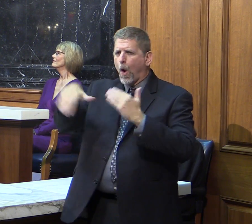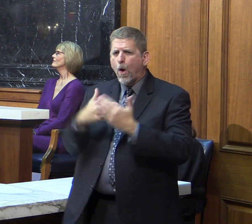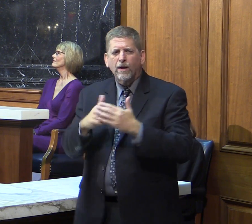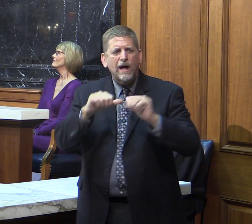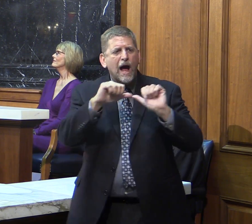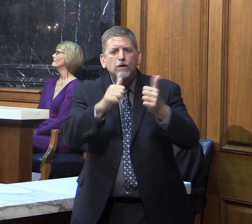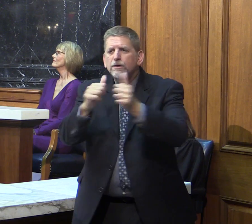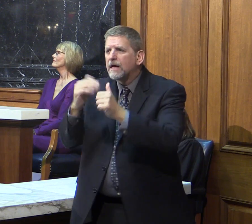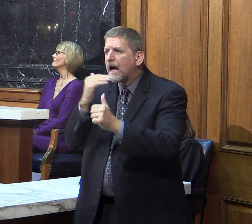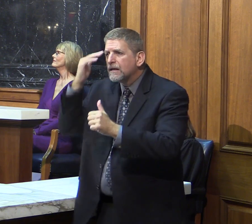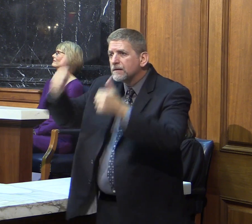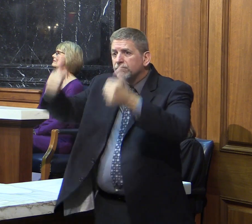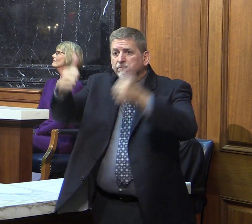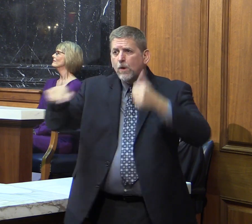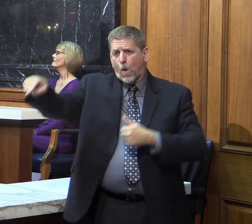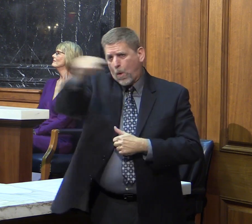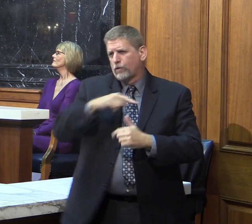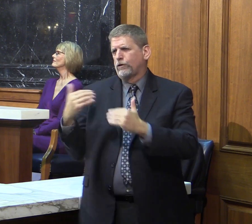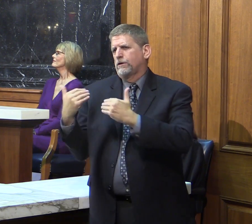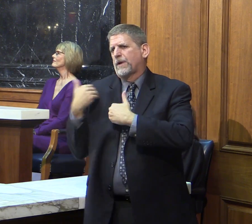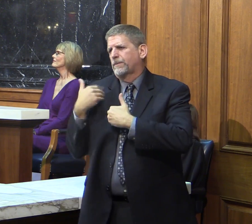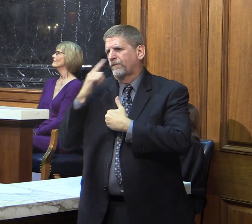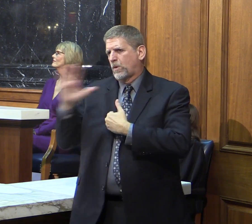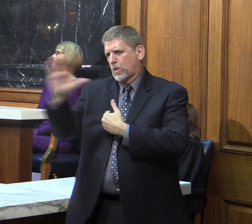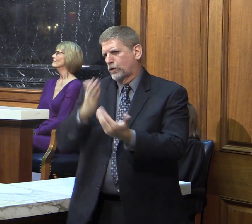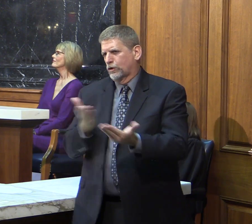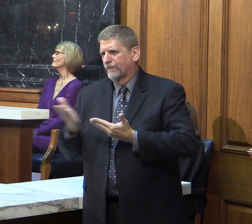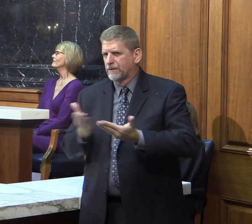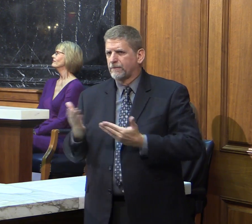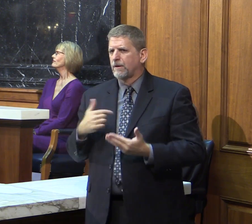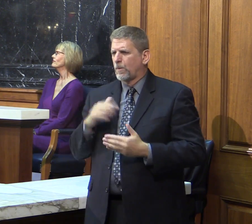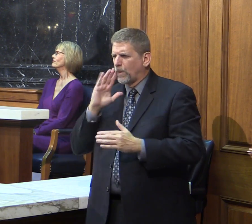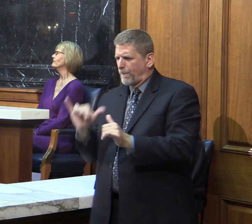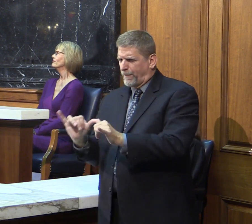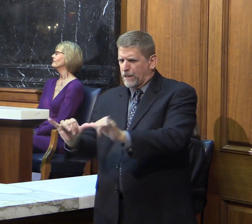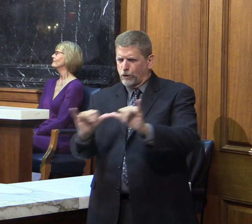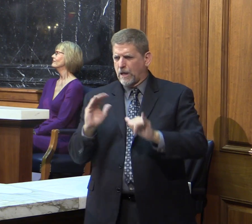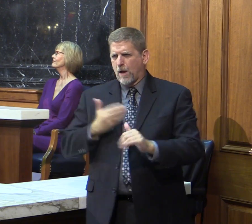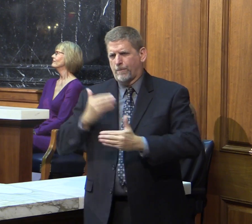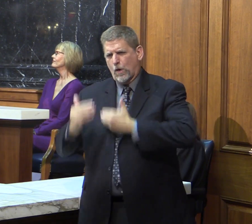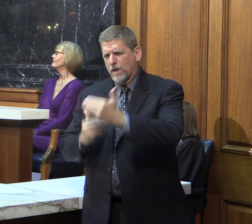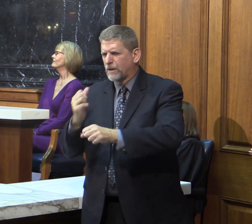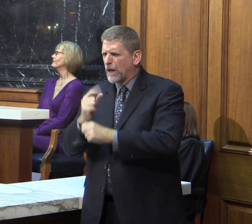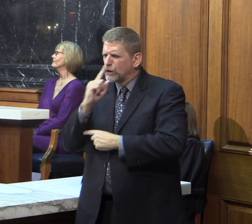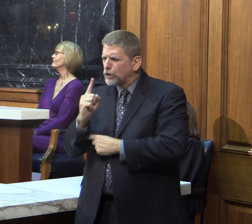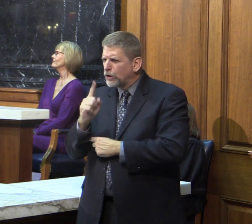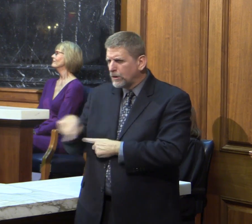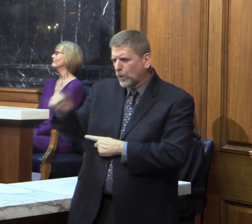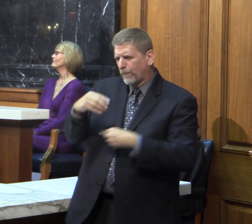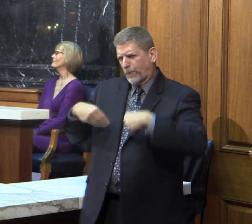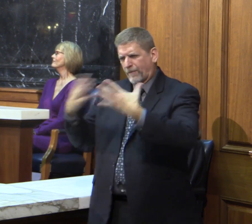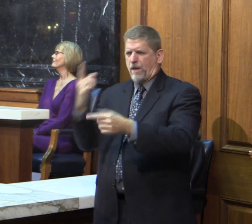for the programs and services they're providing. We'll measure our progress so that we know if we are providing a service that Hoosiers